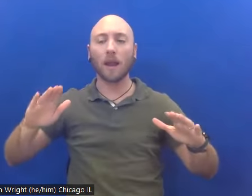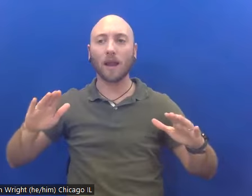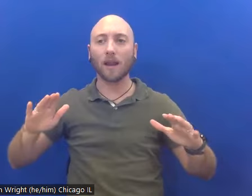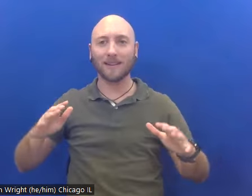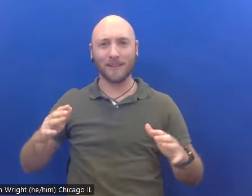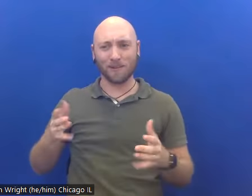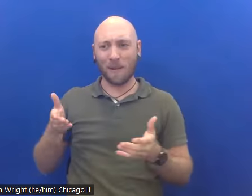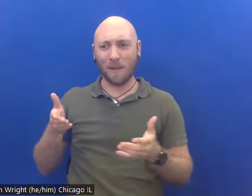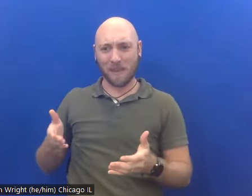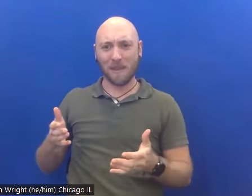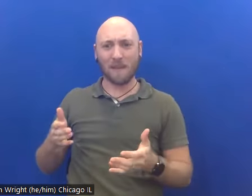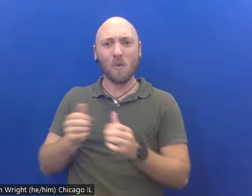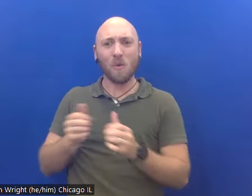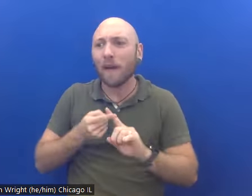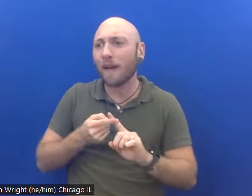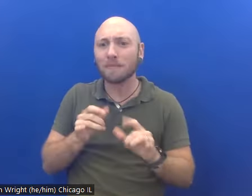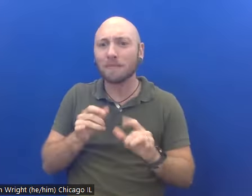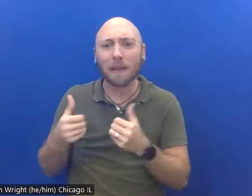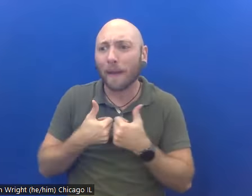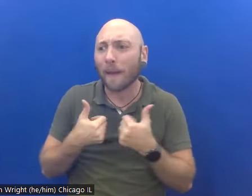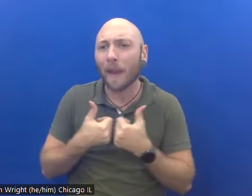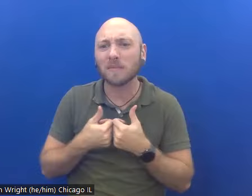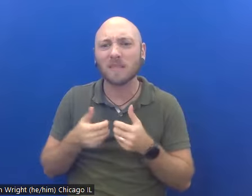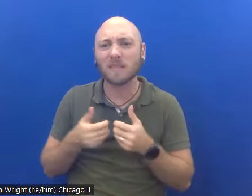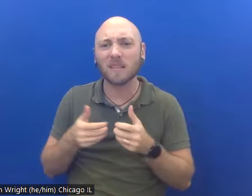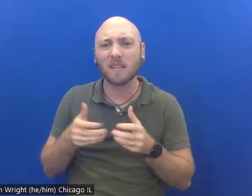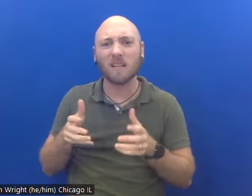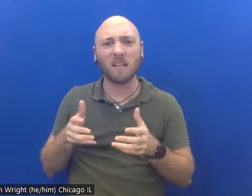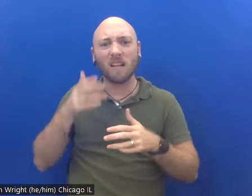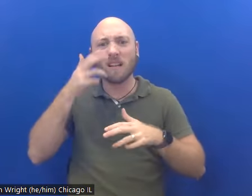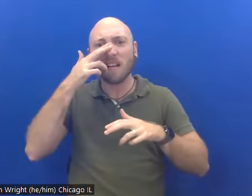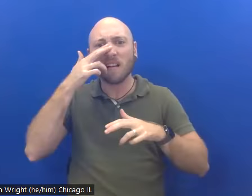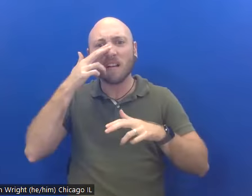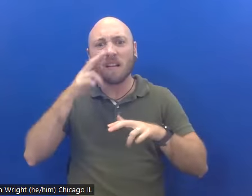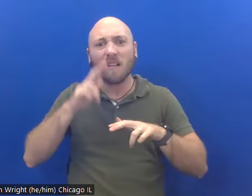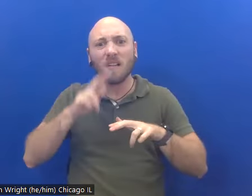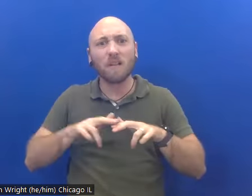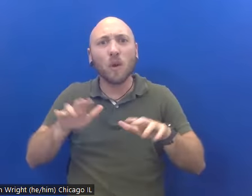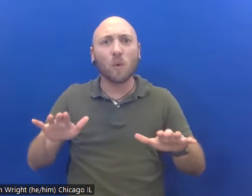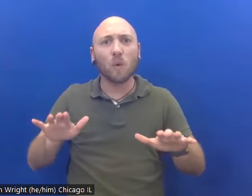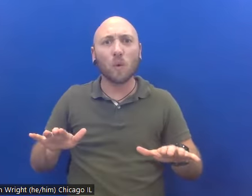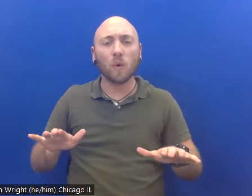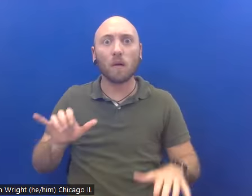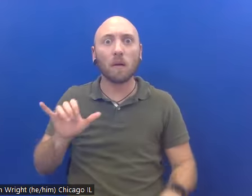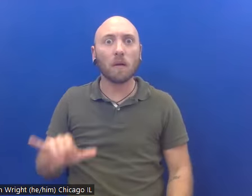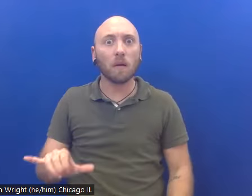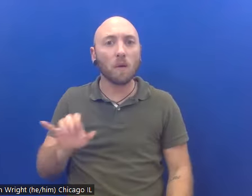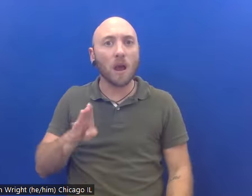fun. And like, I didn't know that was available to me. I didn't know I could get there. I didn't know I could feel like